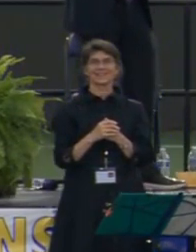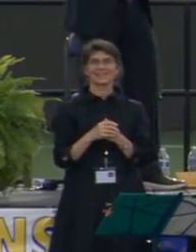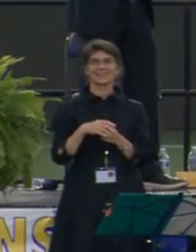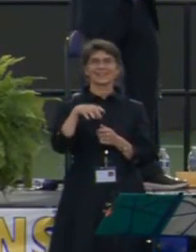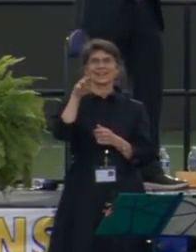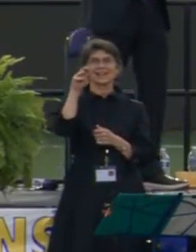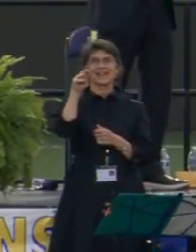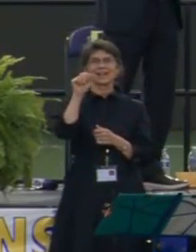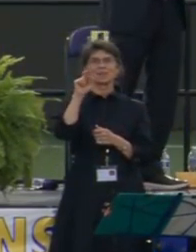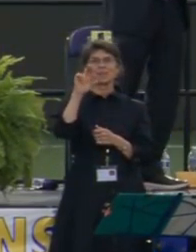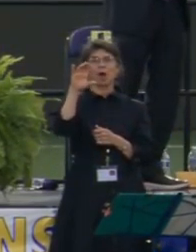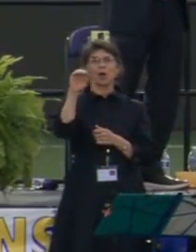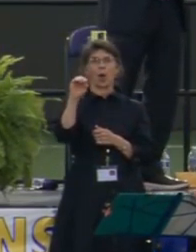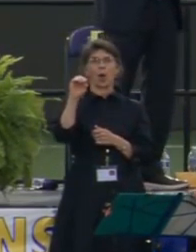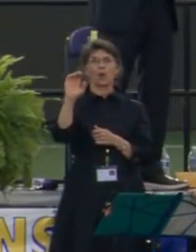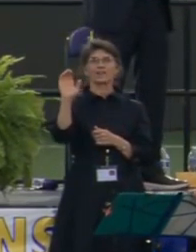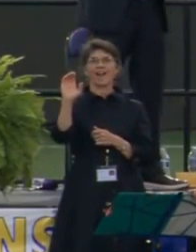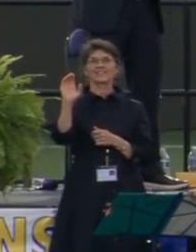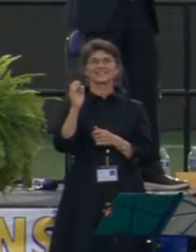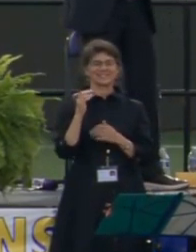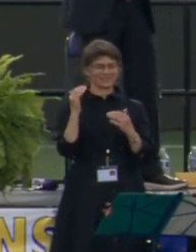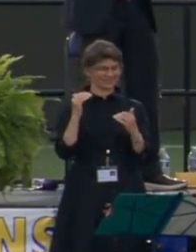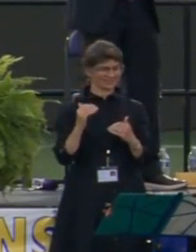Marco Cox.